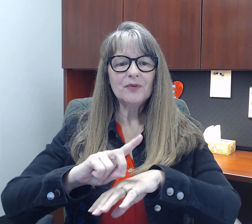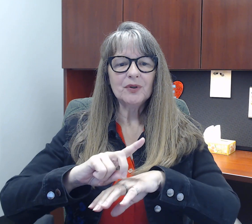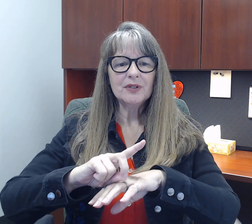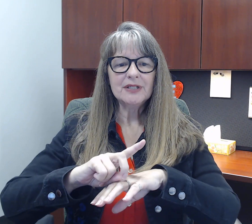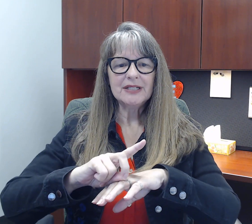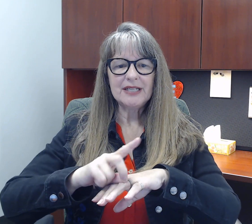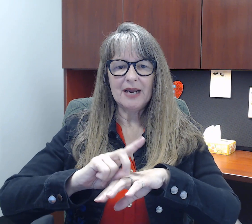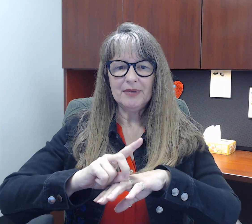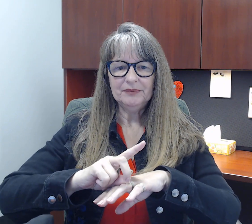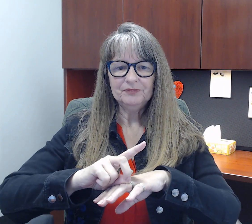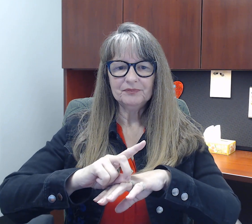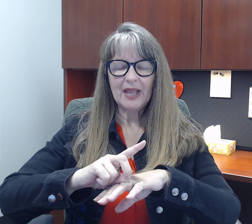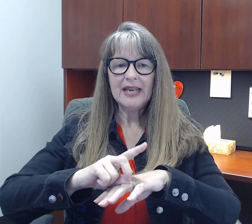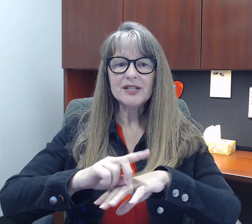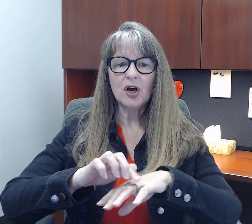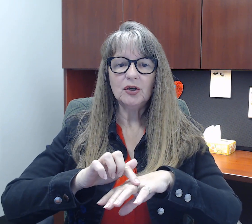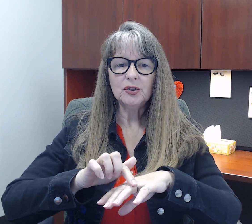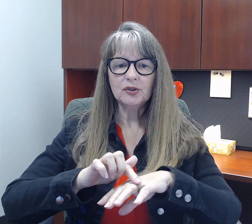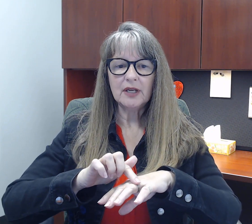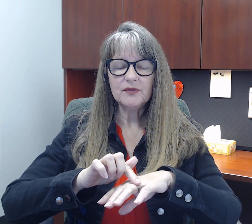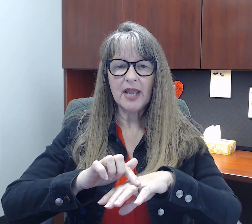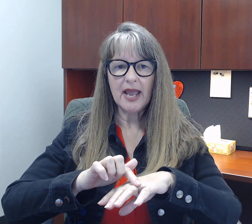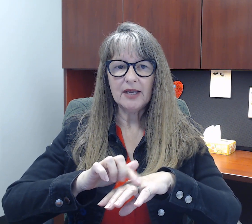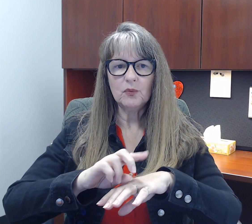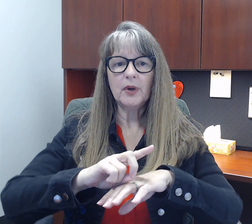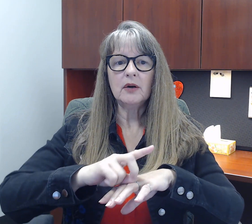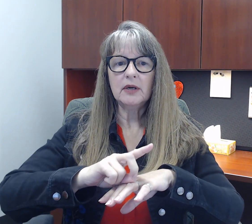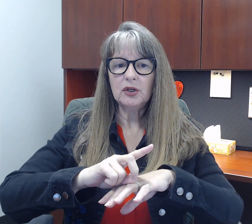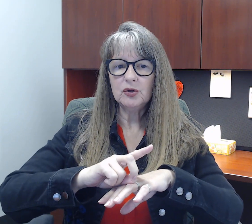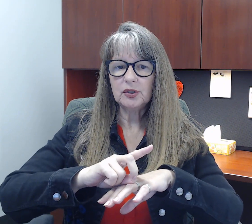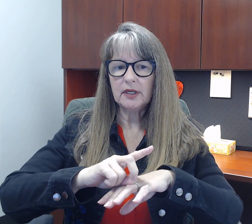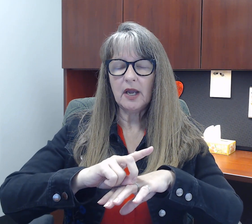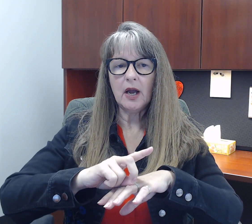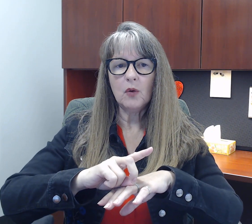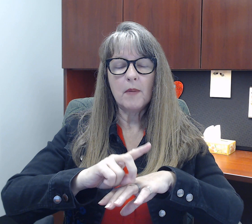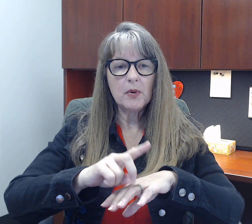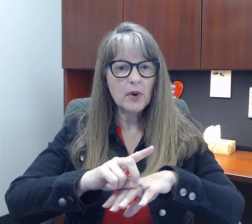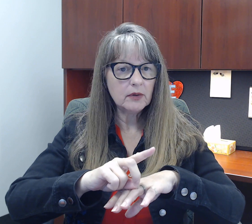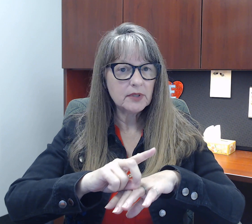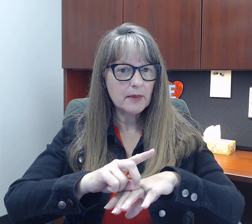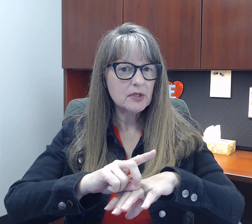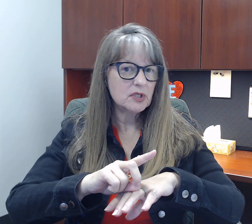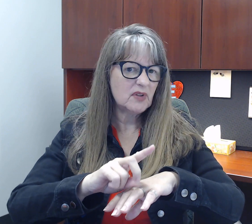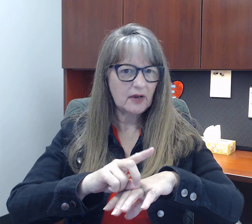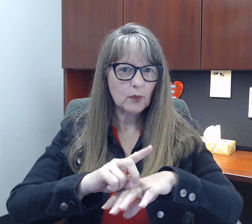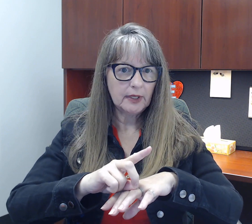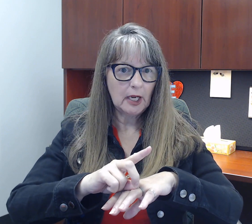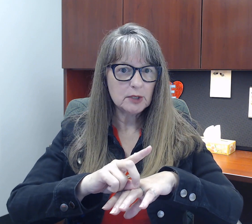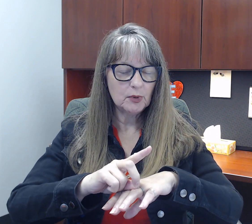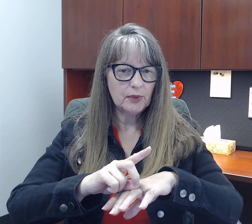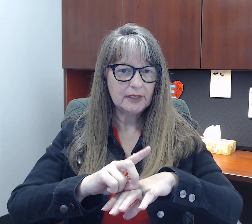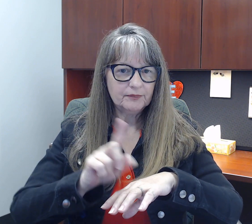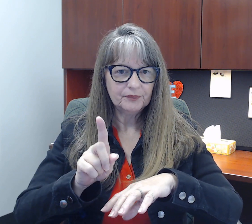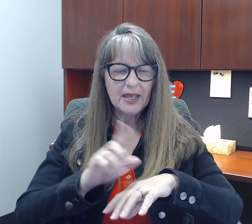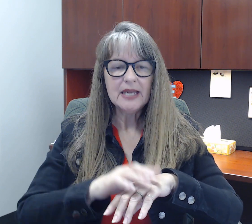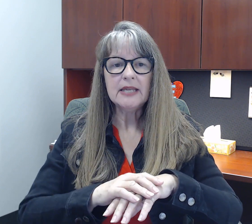for diamond, and it's on your left hand where usually women wear diamonds like for an engagement ring. In that